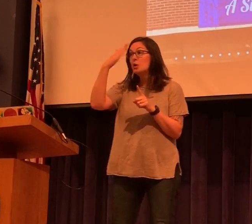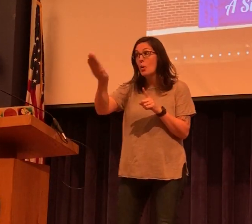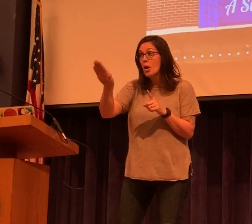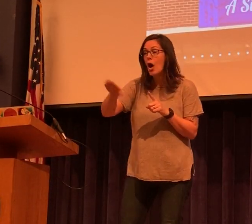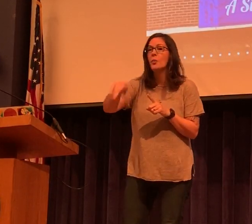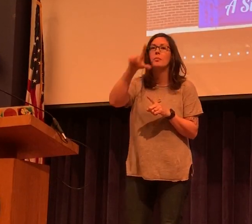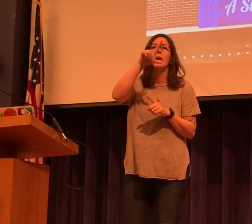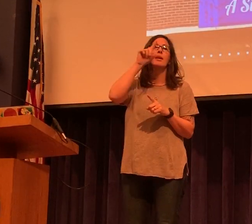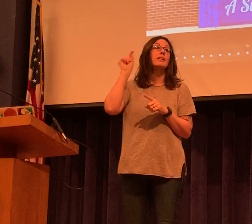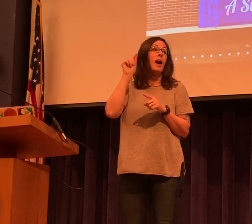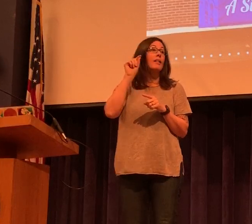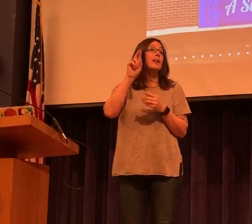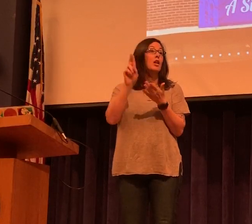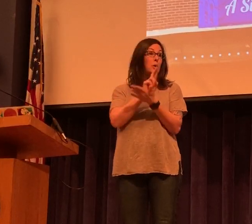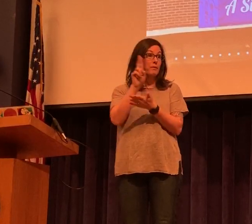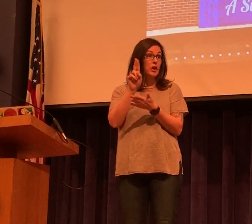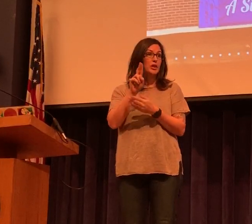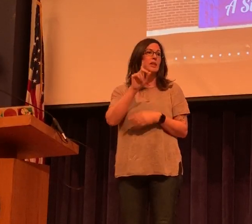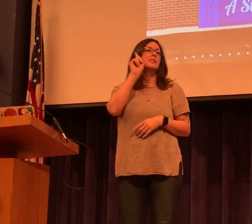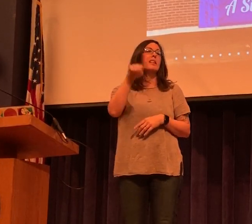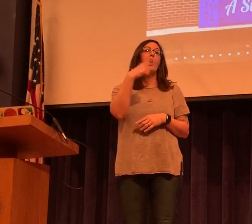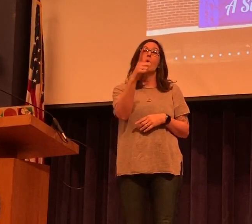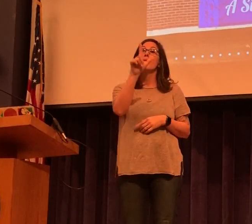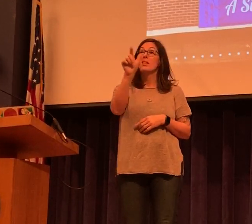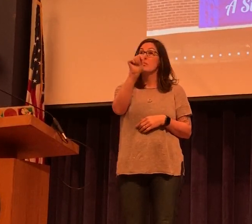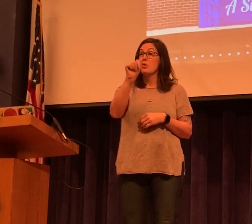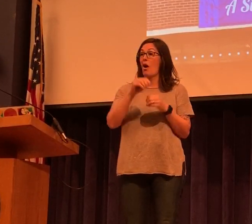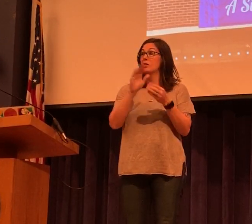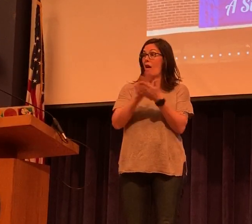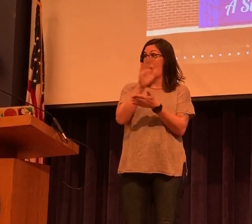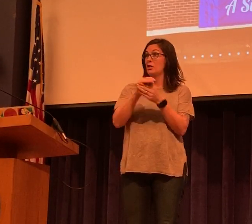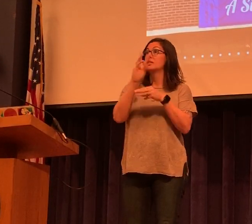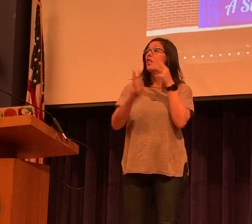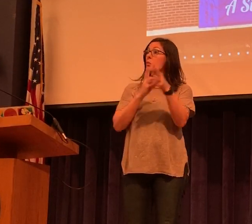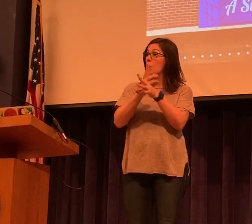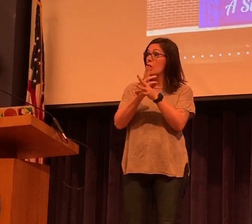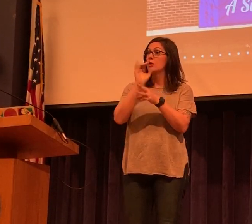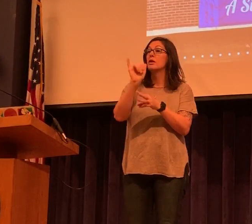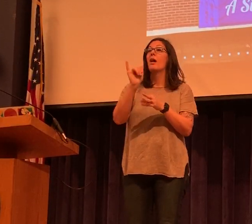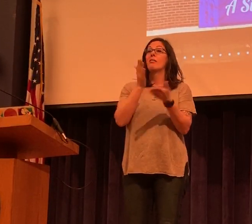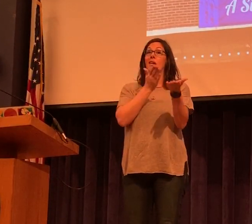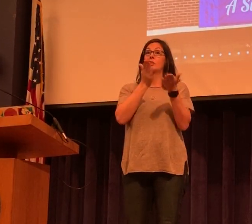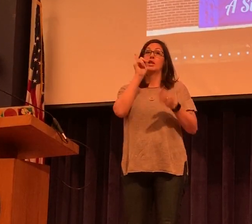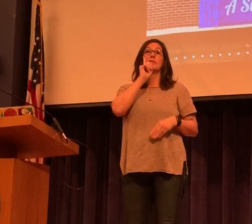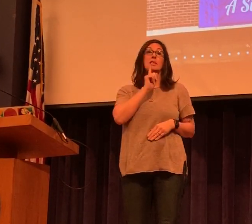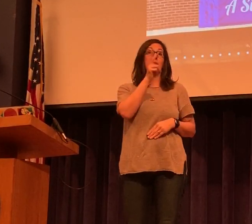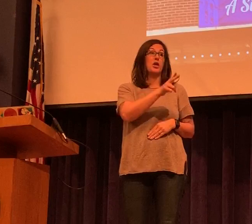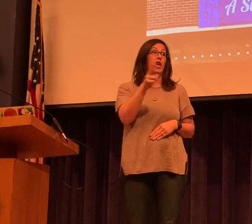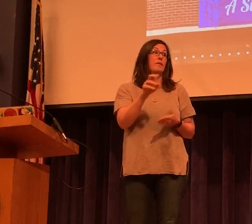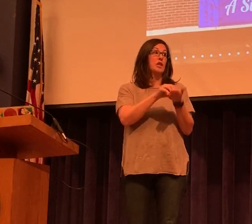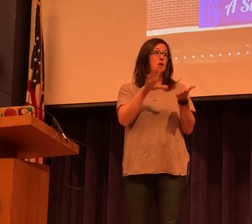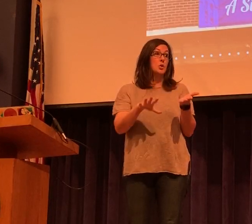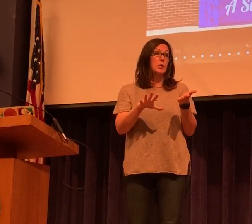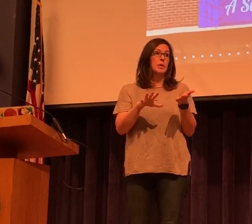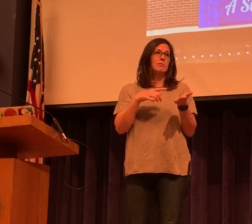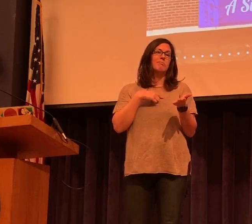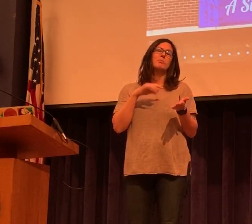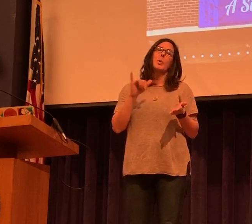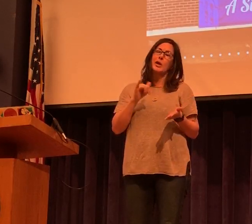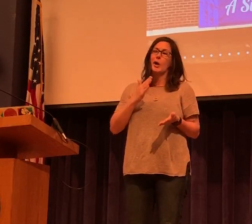And if you aren't familiar with the university, Gallaudet is the only liberal arts institution in the world that primarily serves deaf and hard of